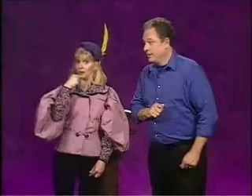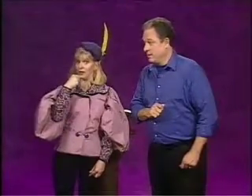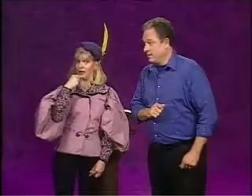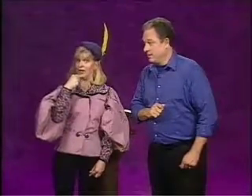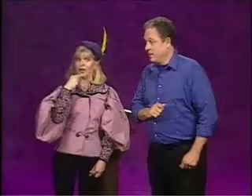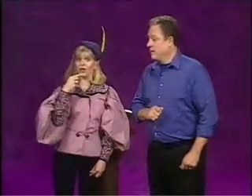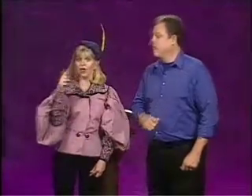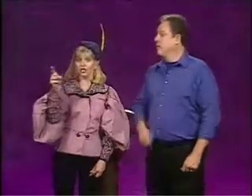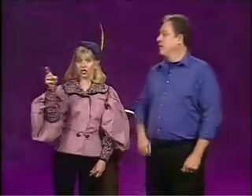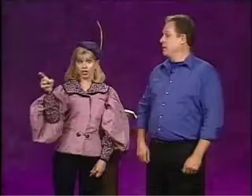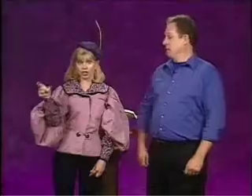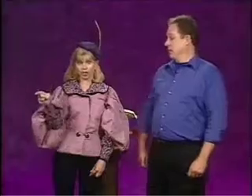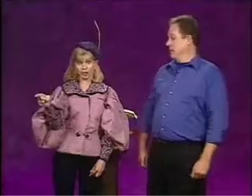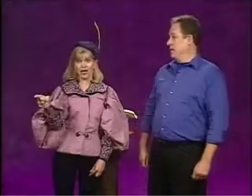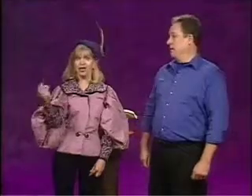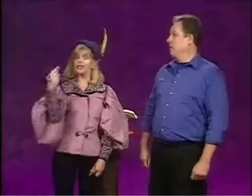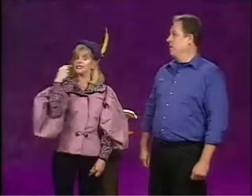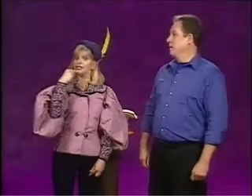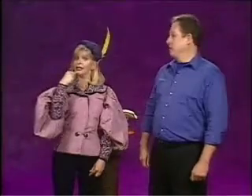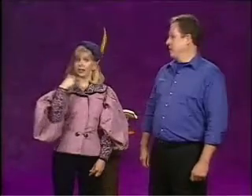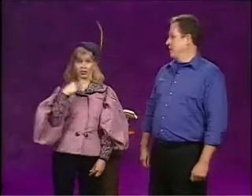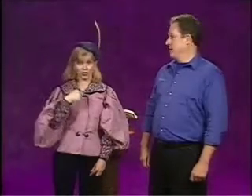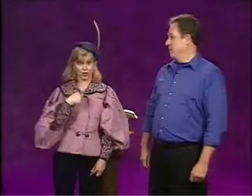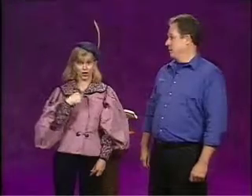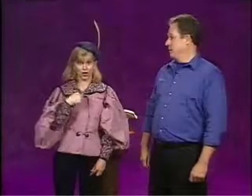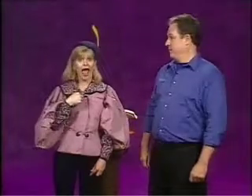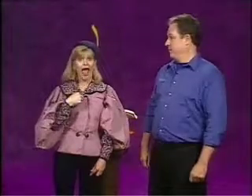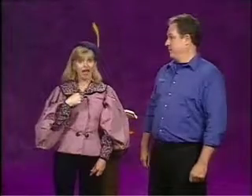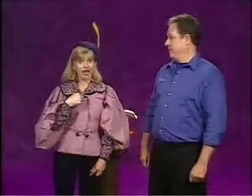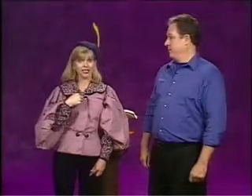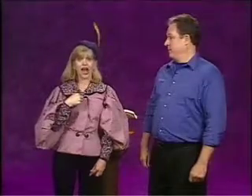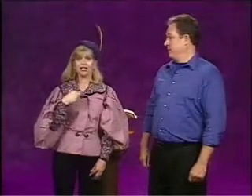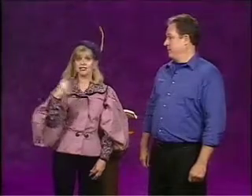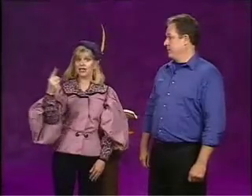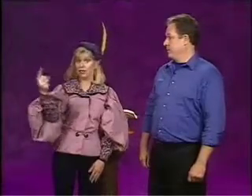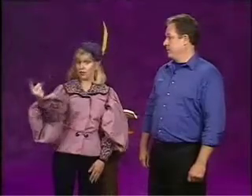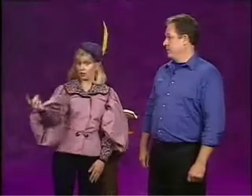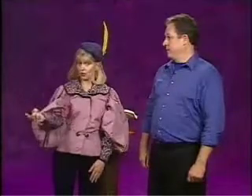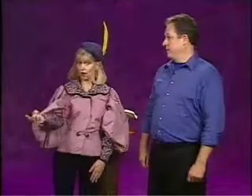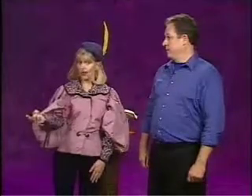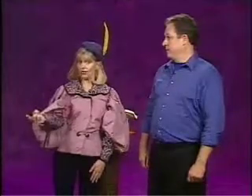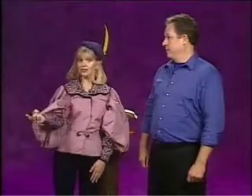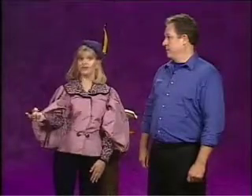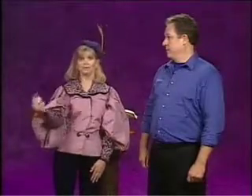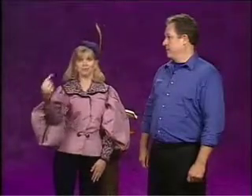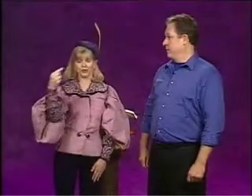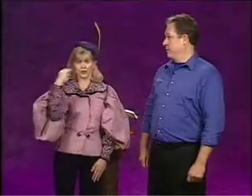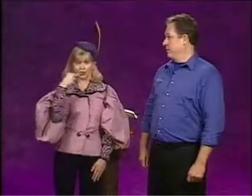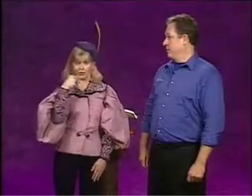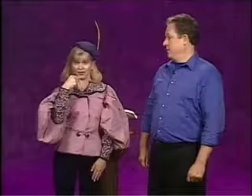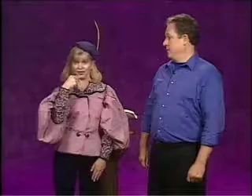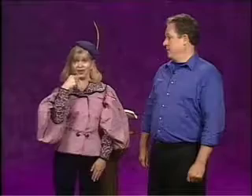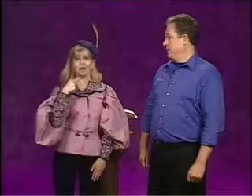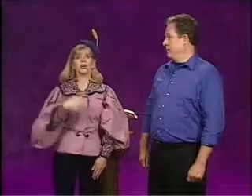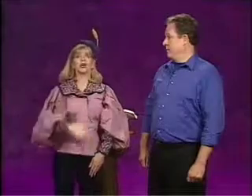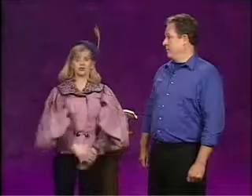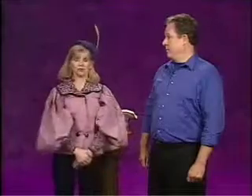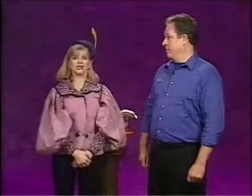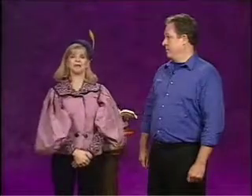me because Jim is telling it to me. And I'd sign it from the right to me because Jim is on my